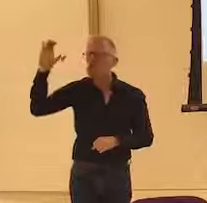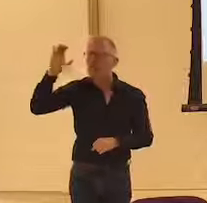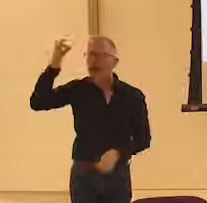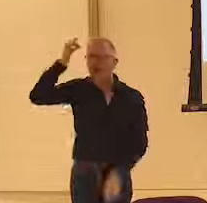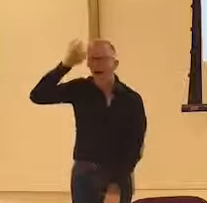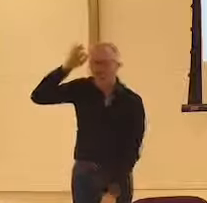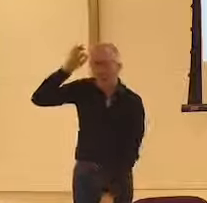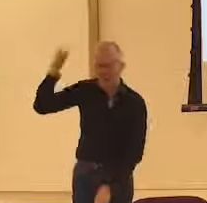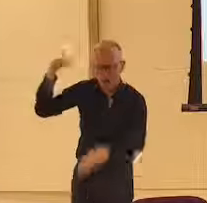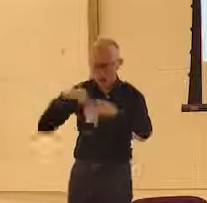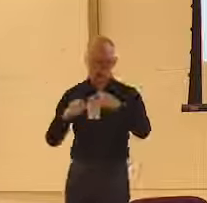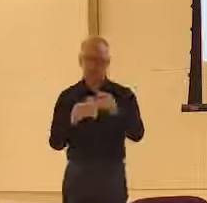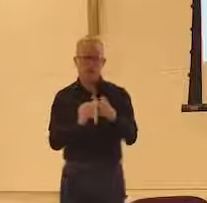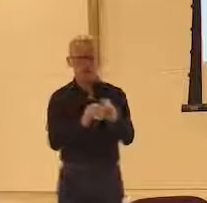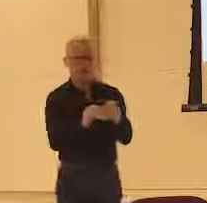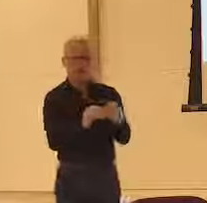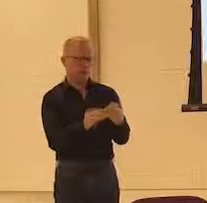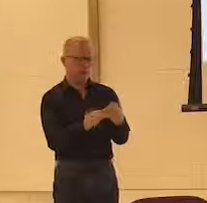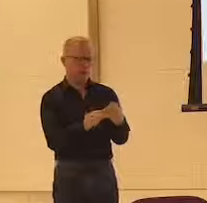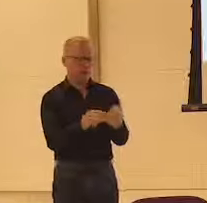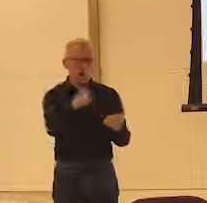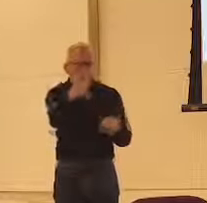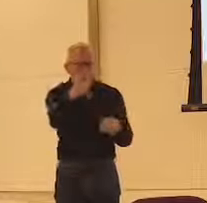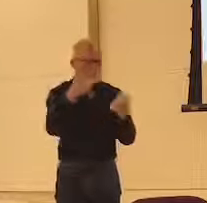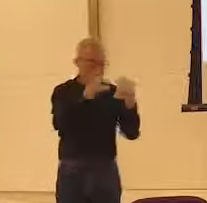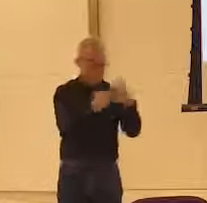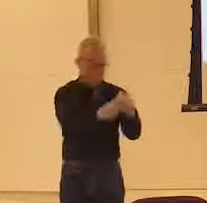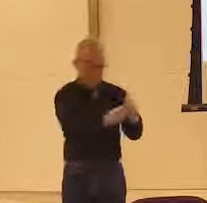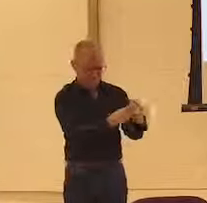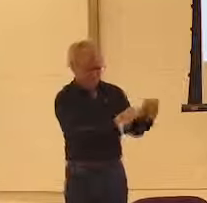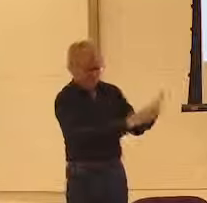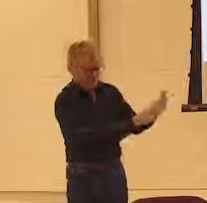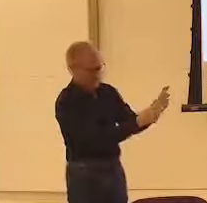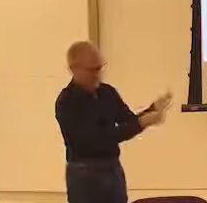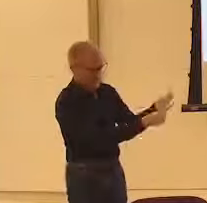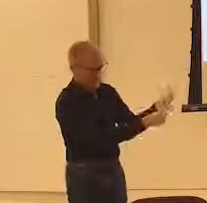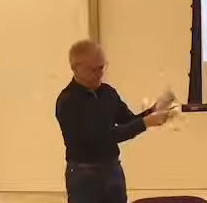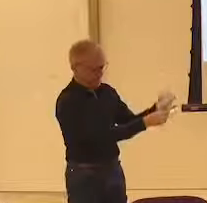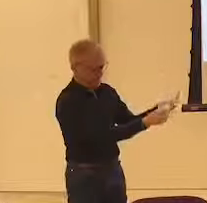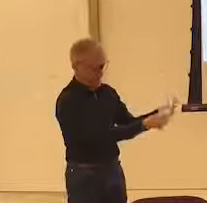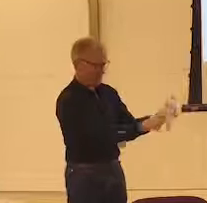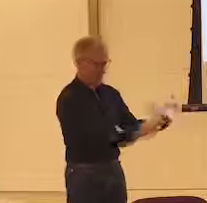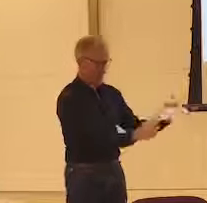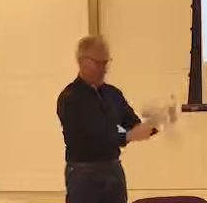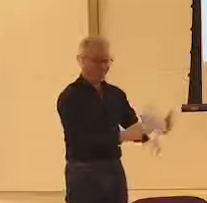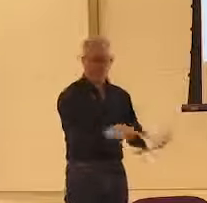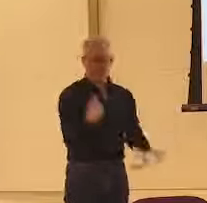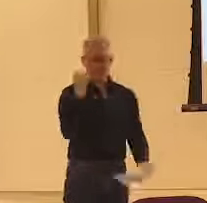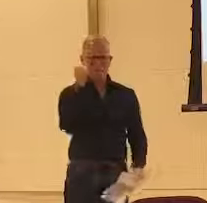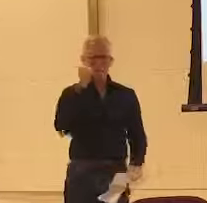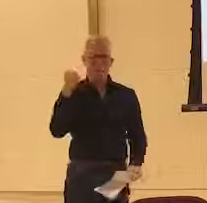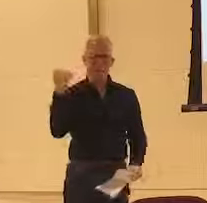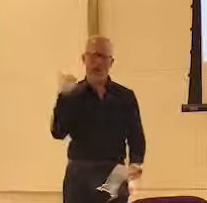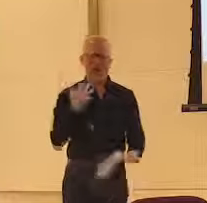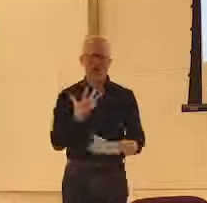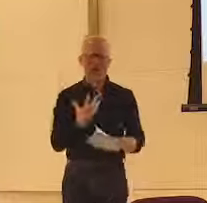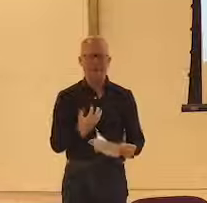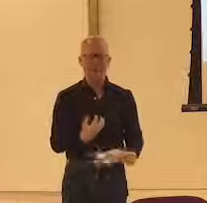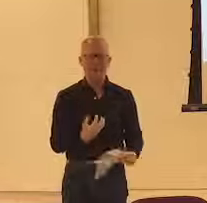local authority, my local council. and you can see that it's black and